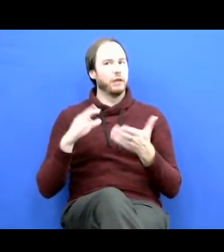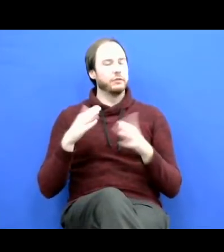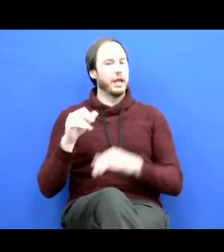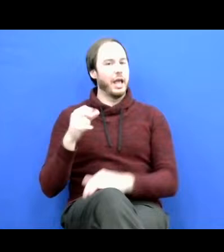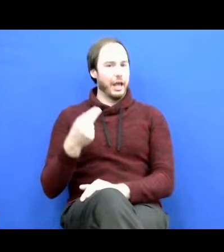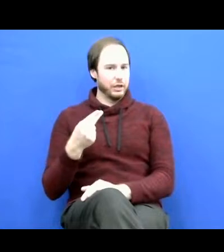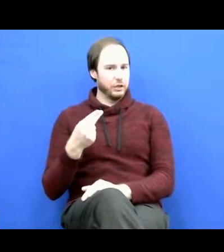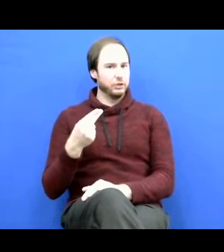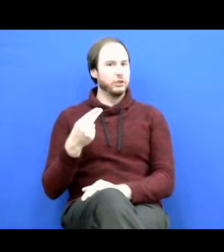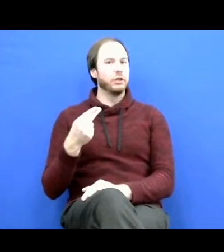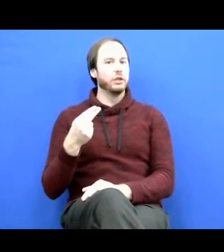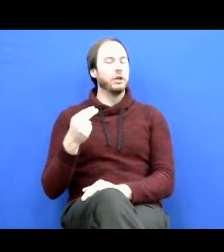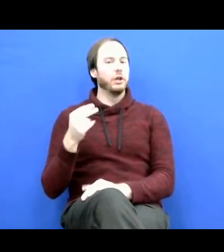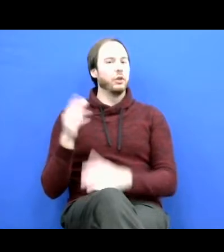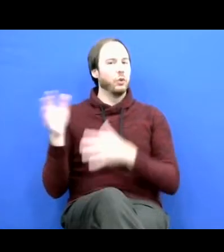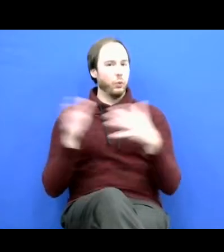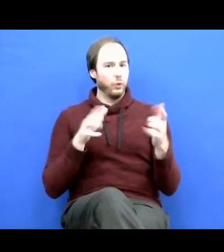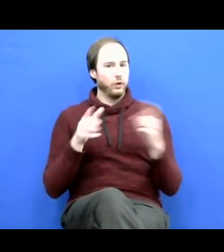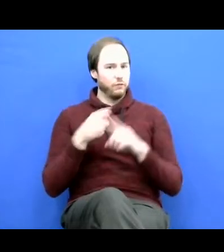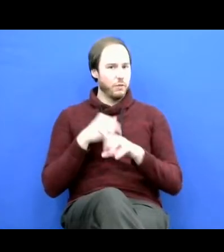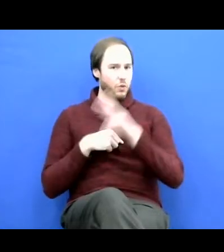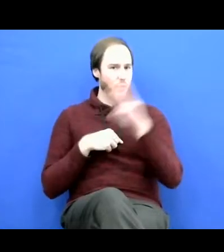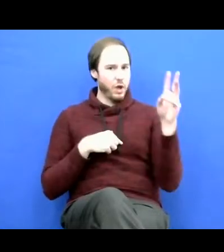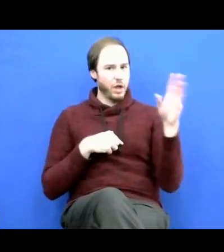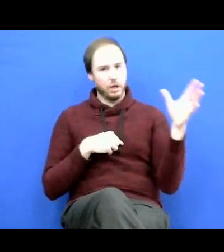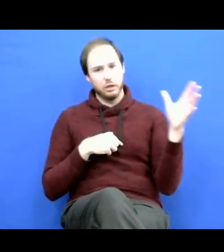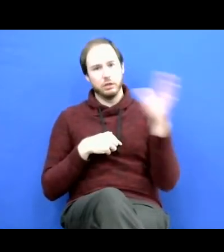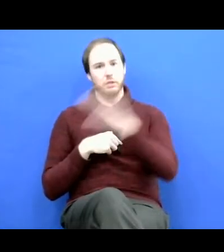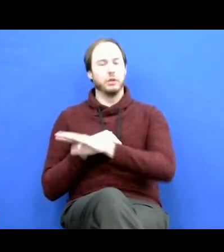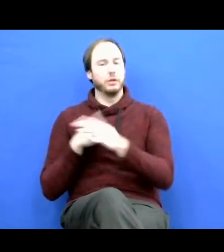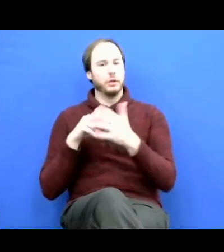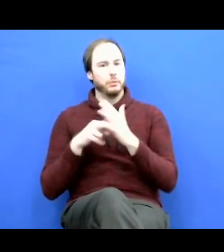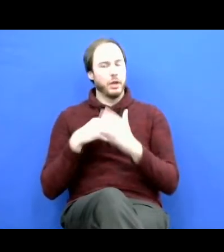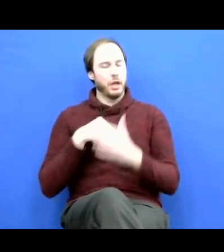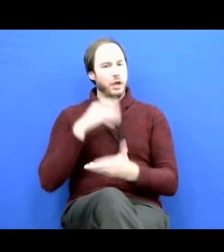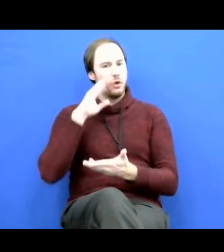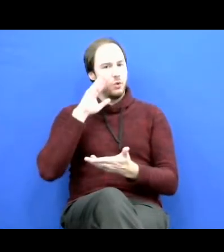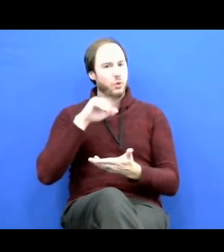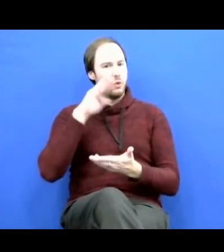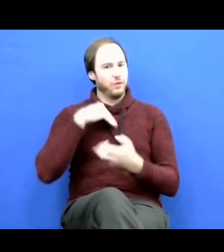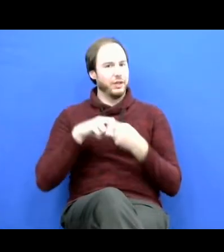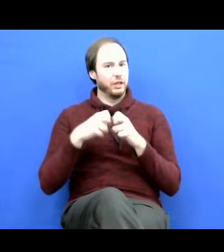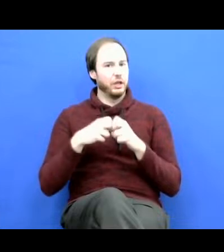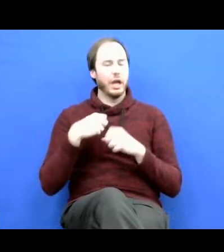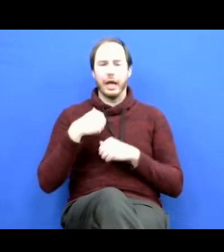the wind blows out of the west. So there is going to be an issue. Whether it probably wouldn't